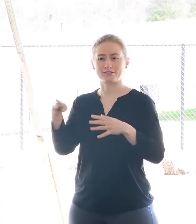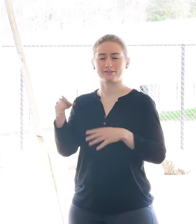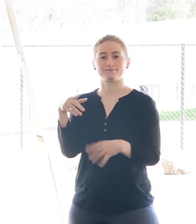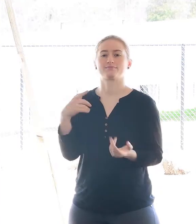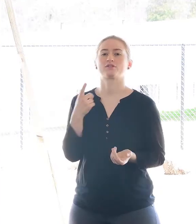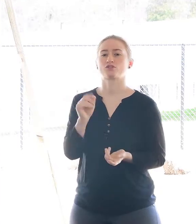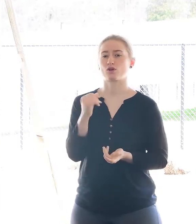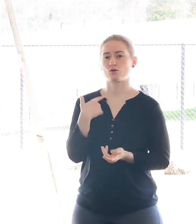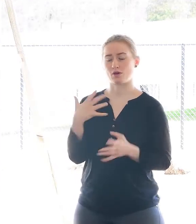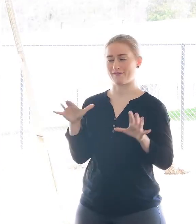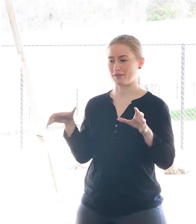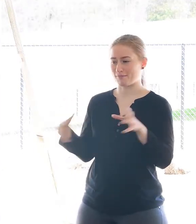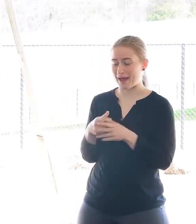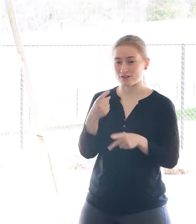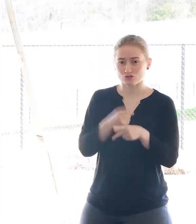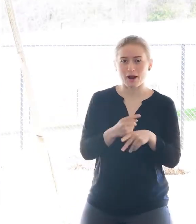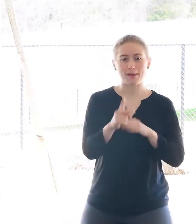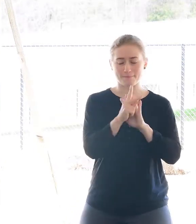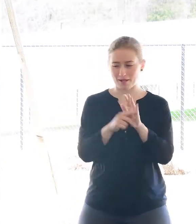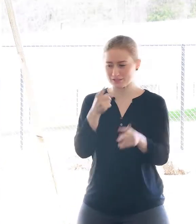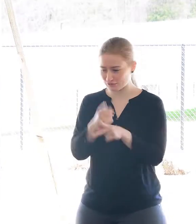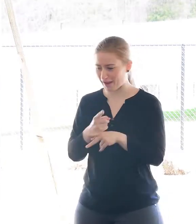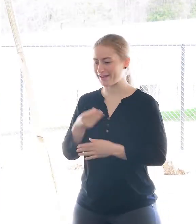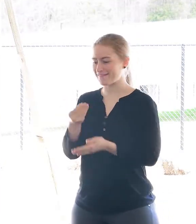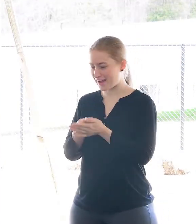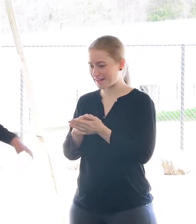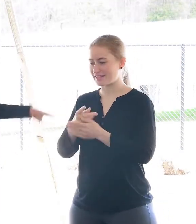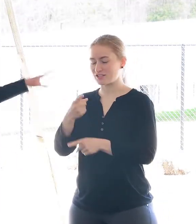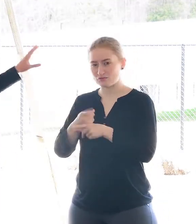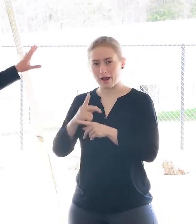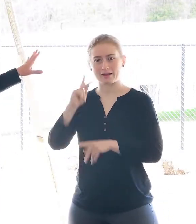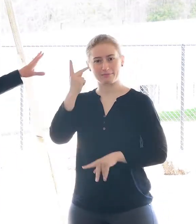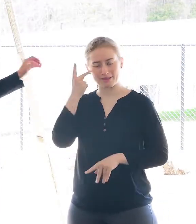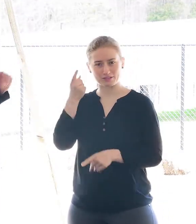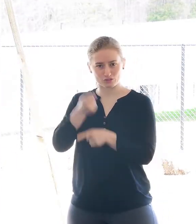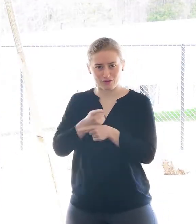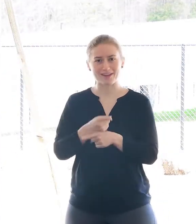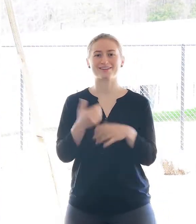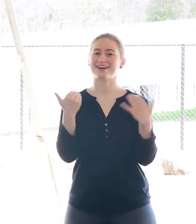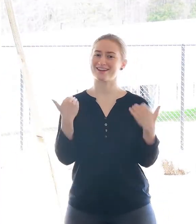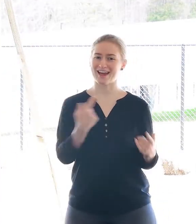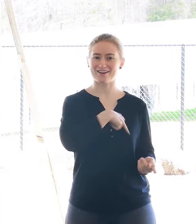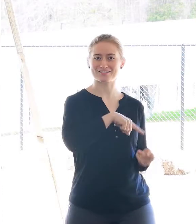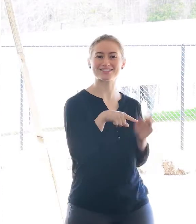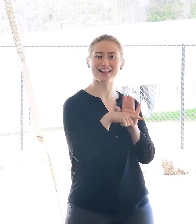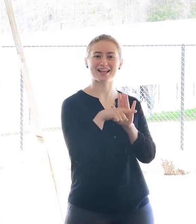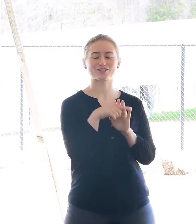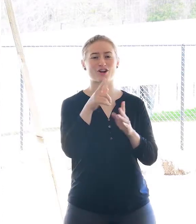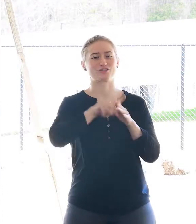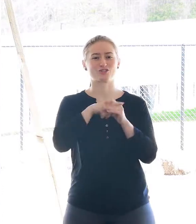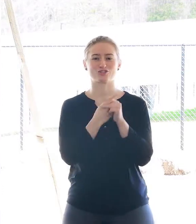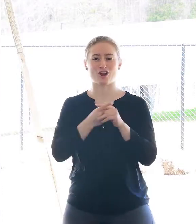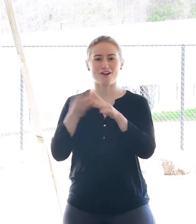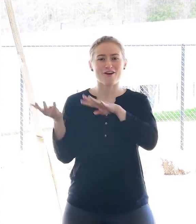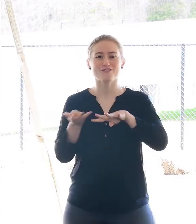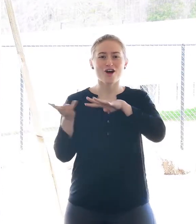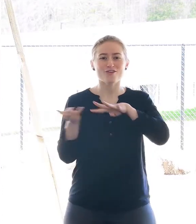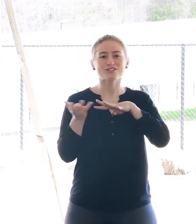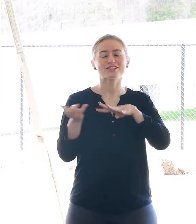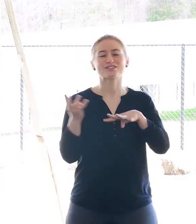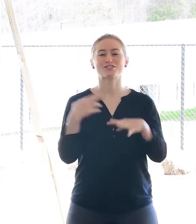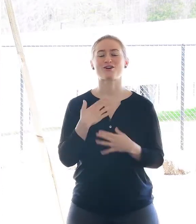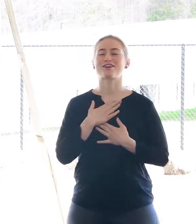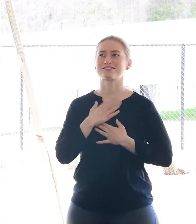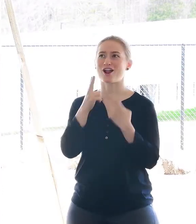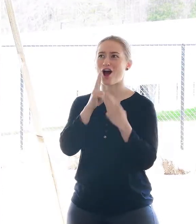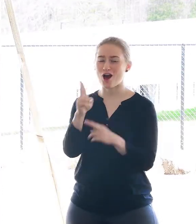put the package together right, you got the policy right, you got the financing right, and now these electrons are about to start flowing. I'm honored to be here with